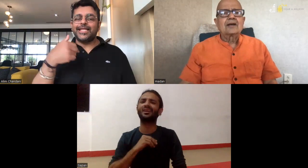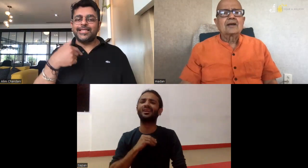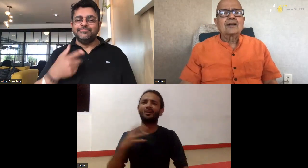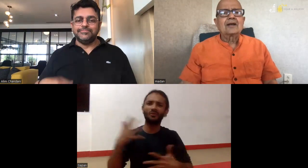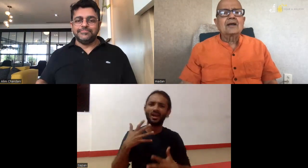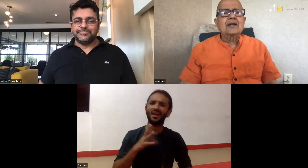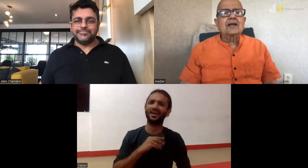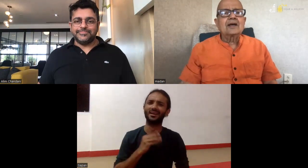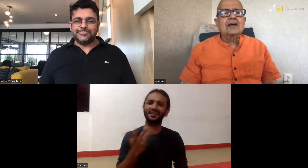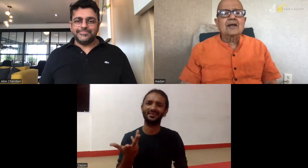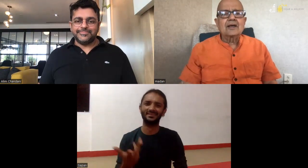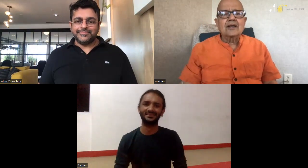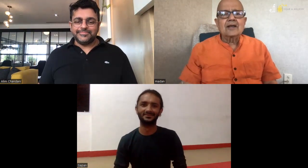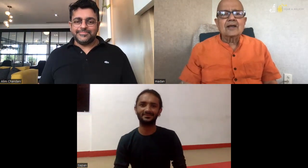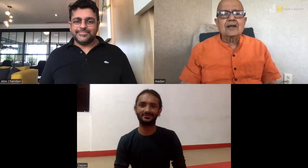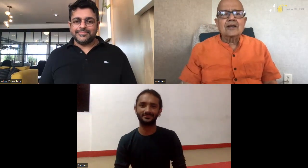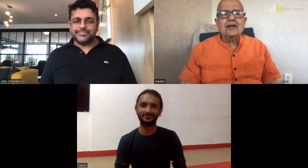be easier.